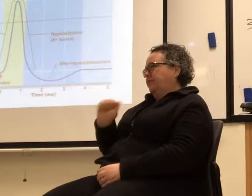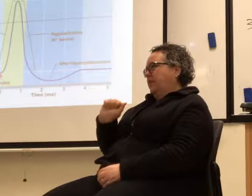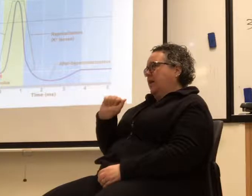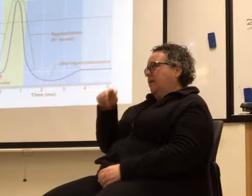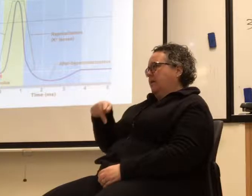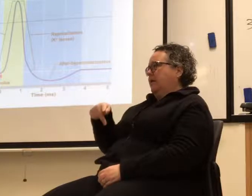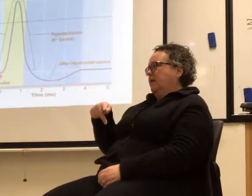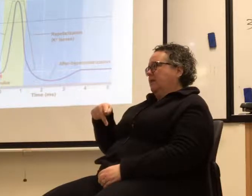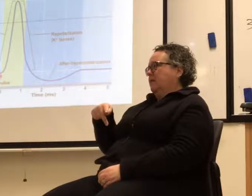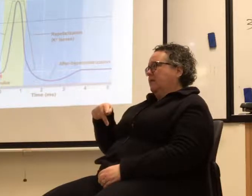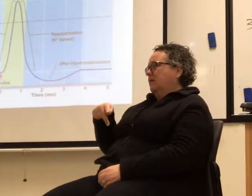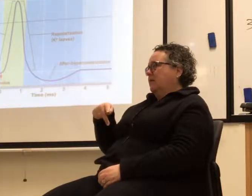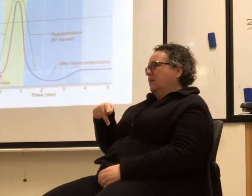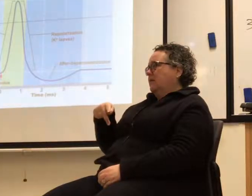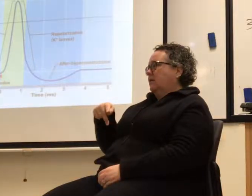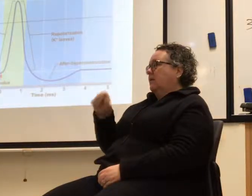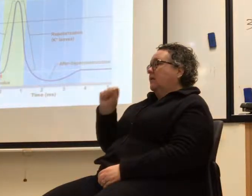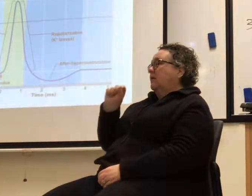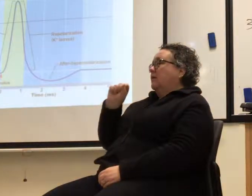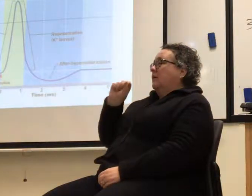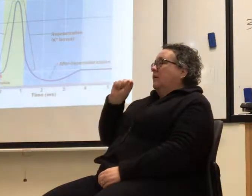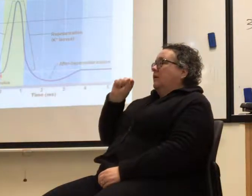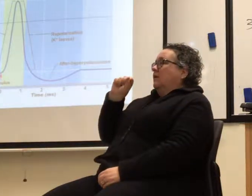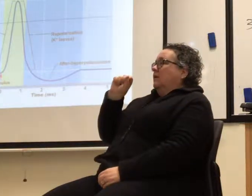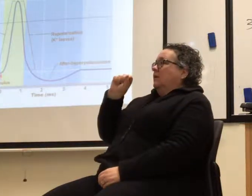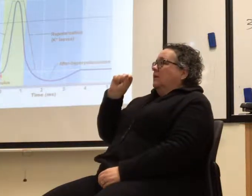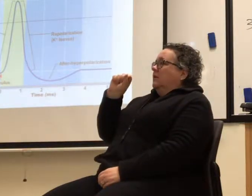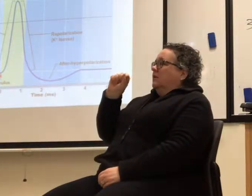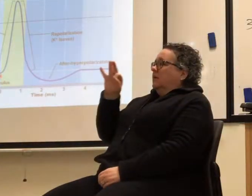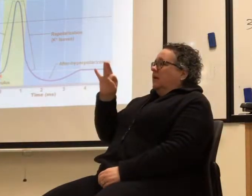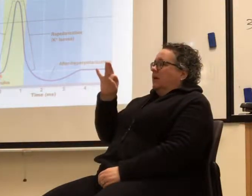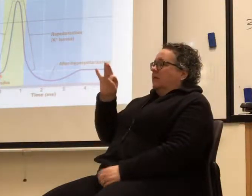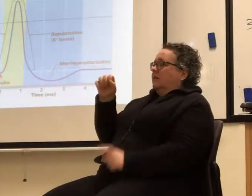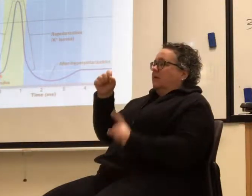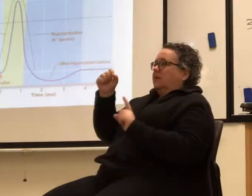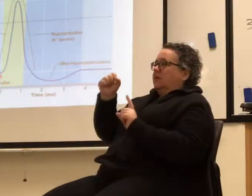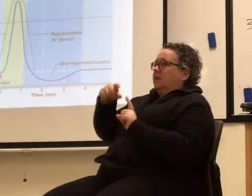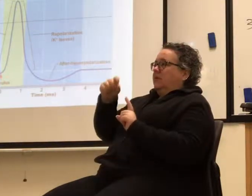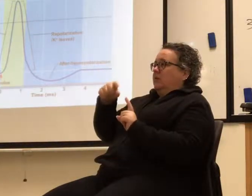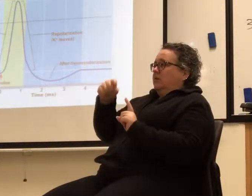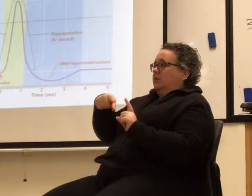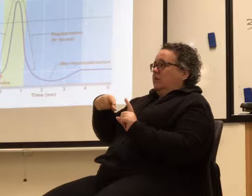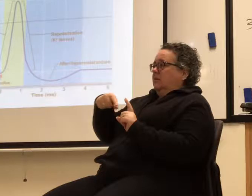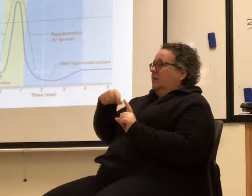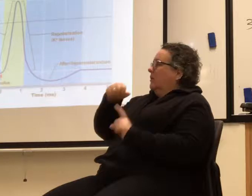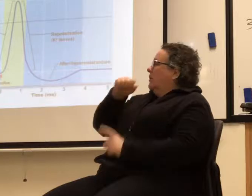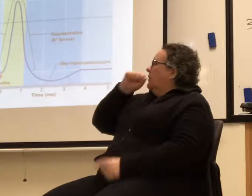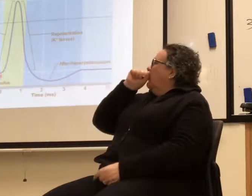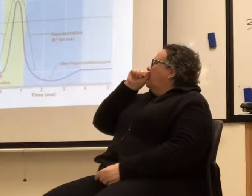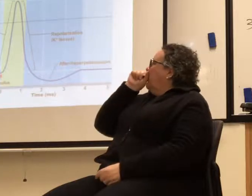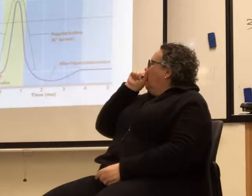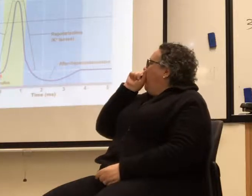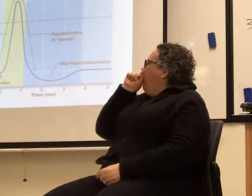AP if the stimulus